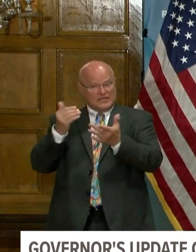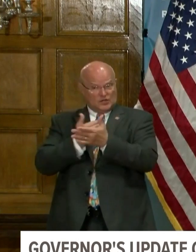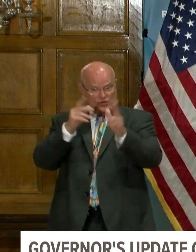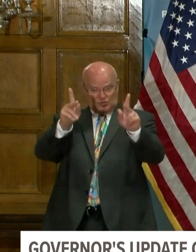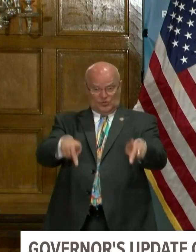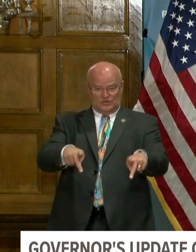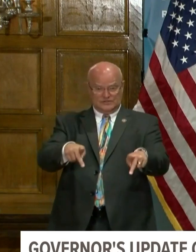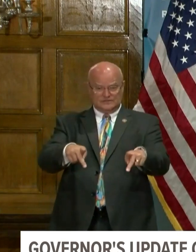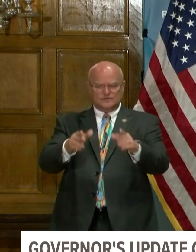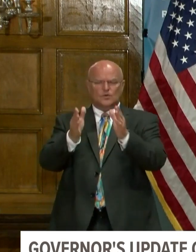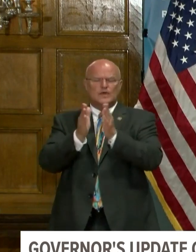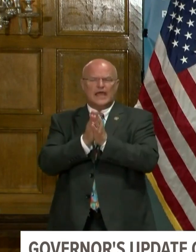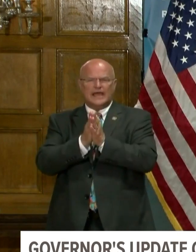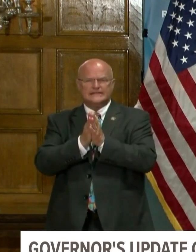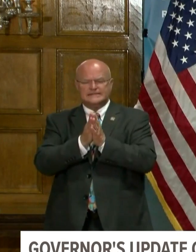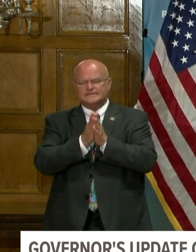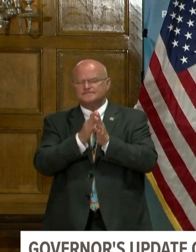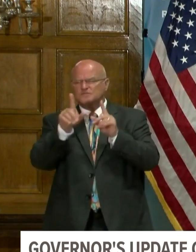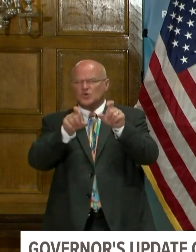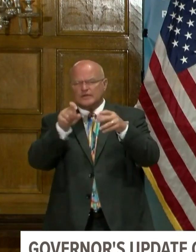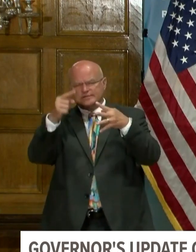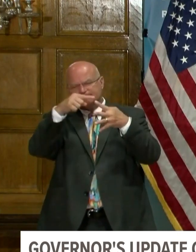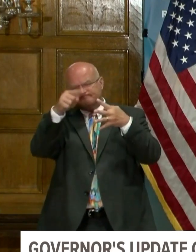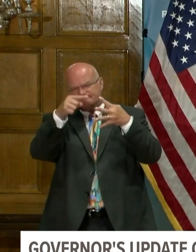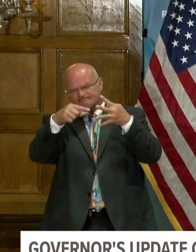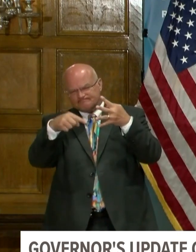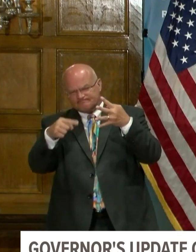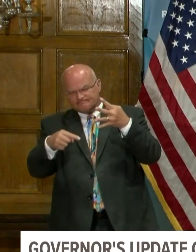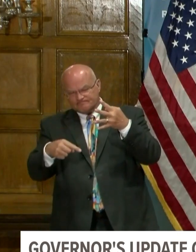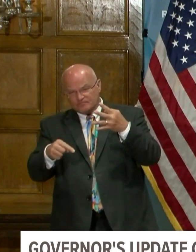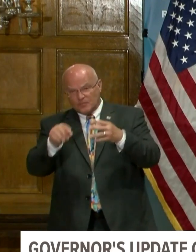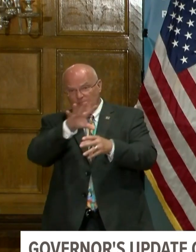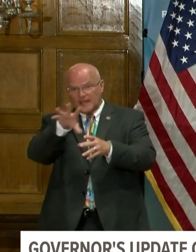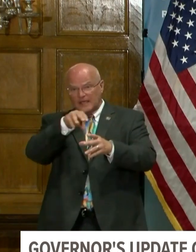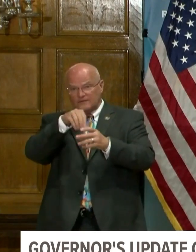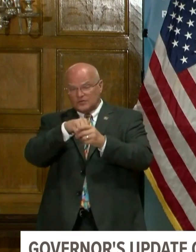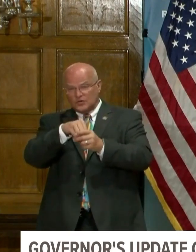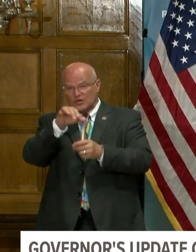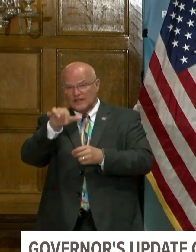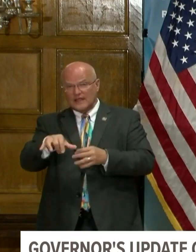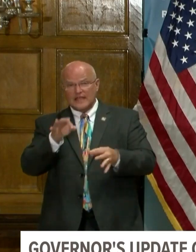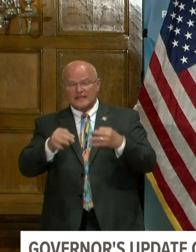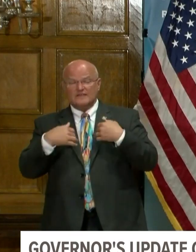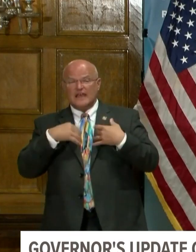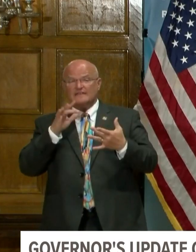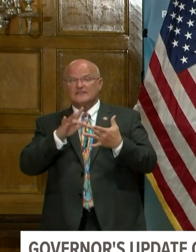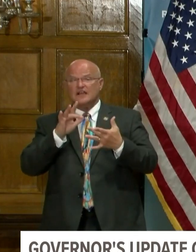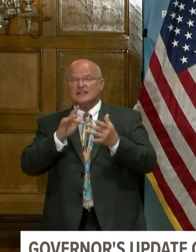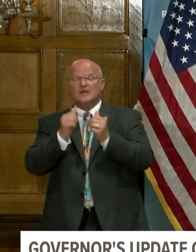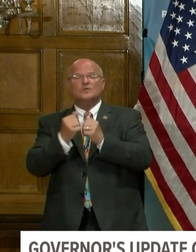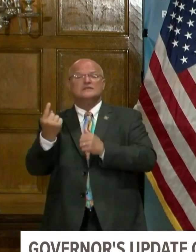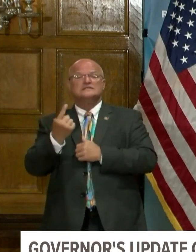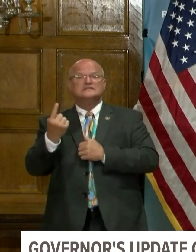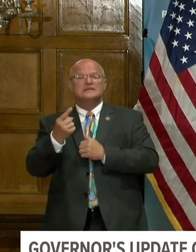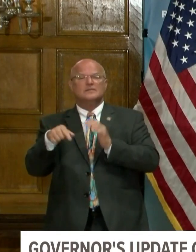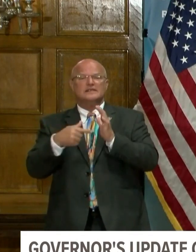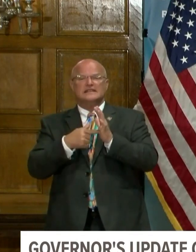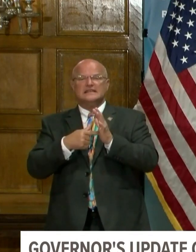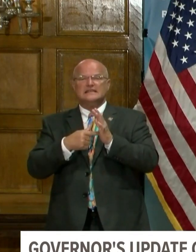case, we ask them a series of questions, and we've included in those questions whether they've had contact with some of